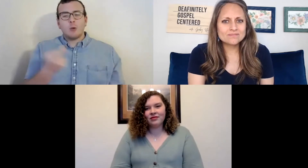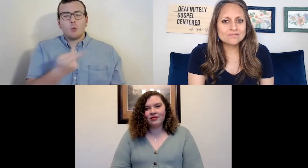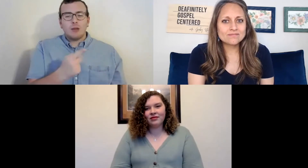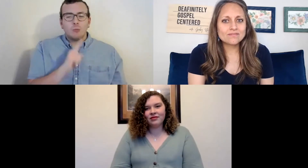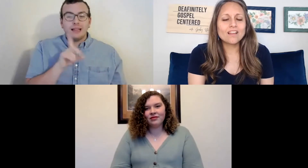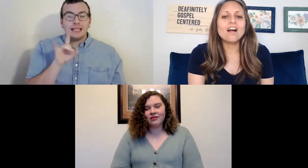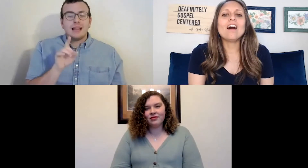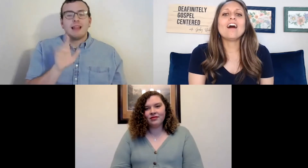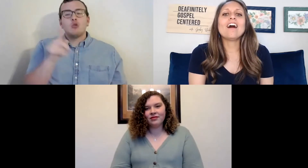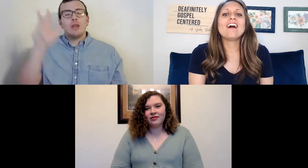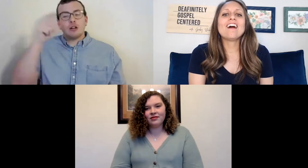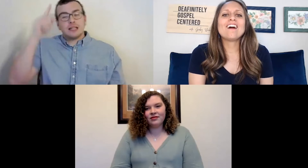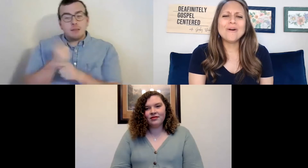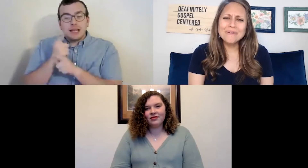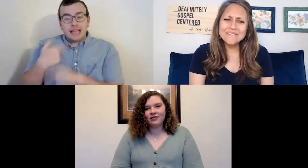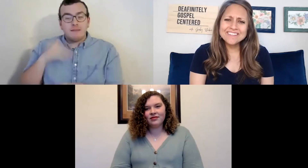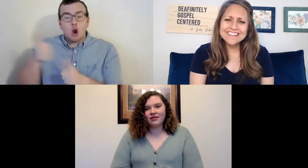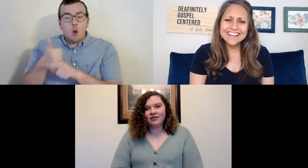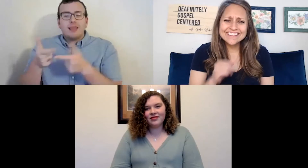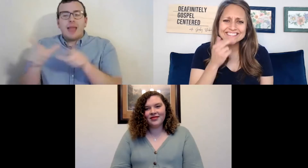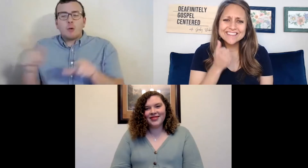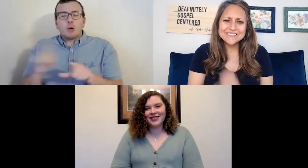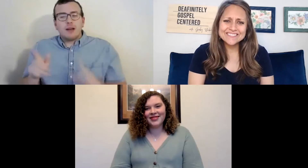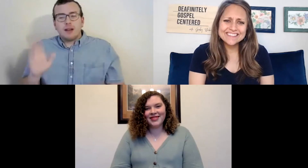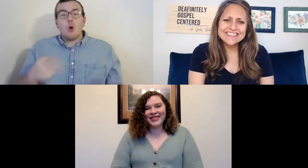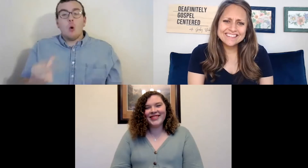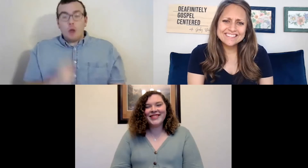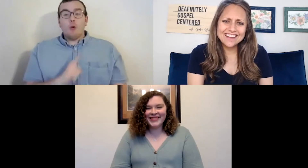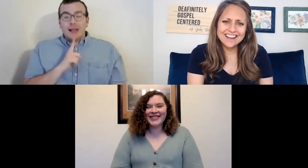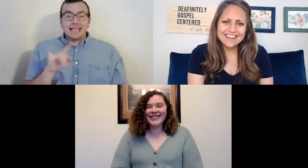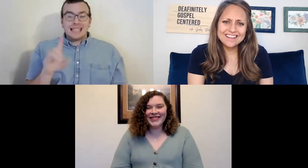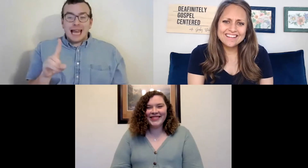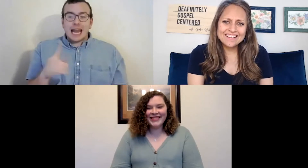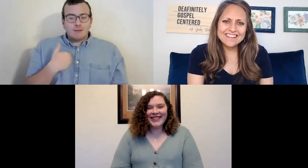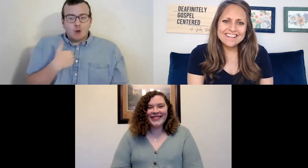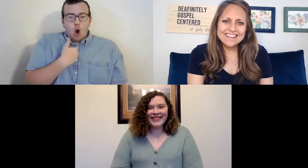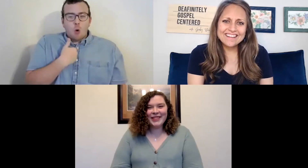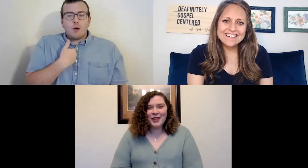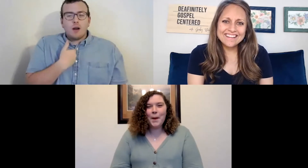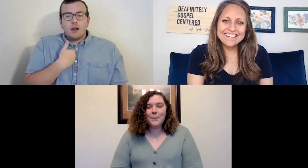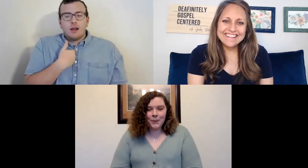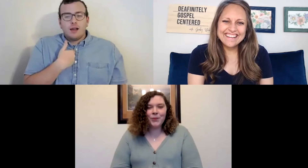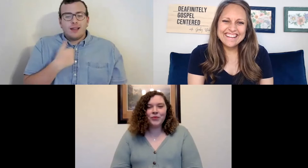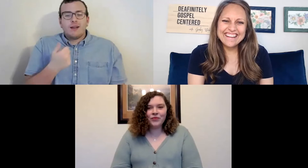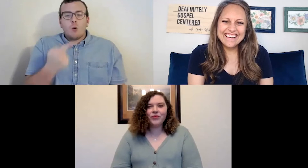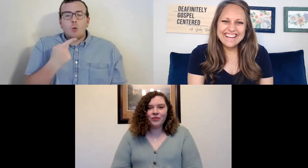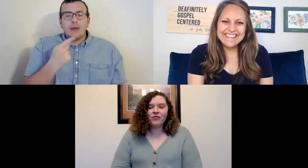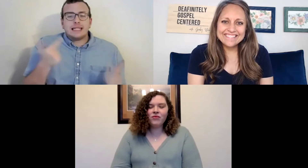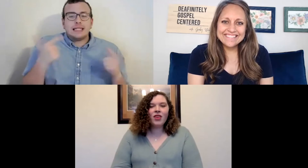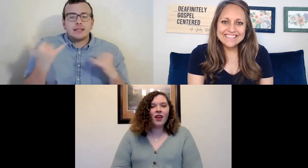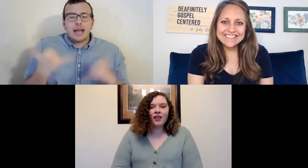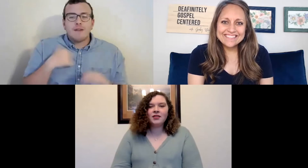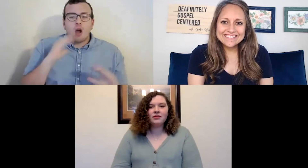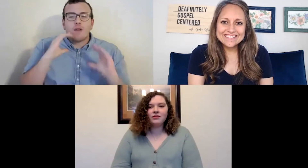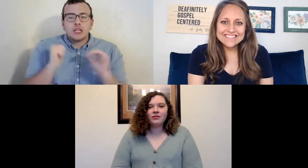the siblings really actually had their own language, but we actually did have our own language. We still sometimes have conversations with just